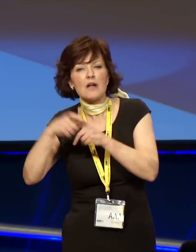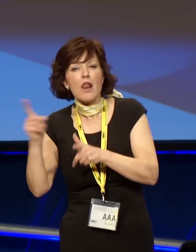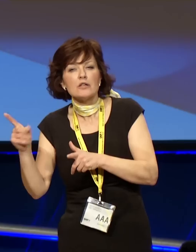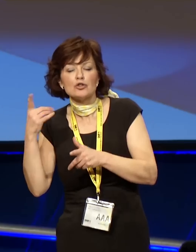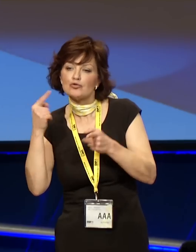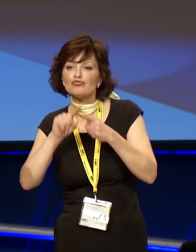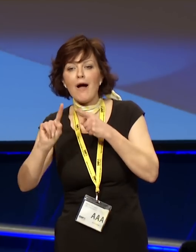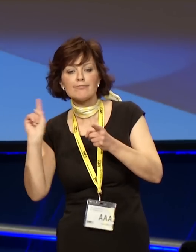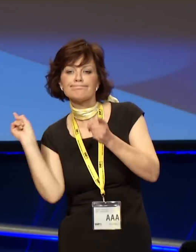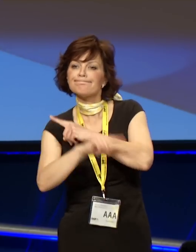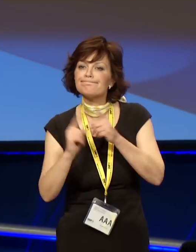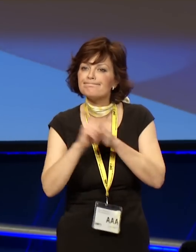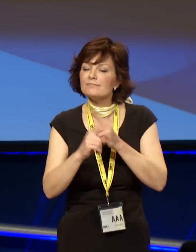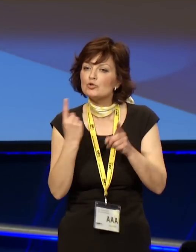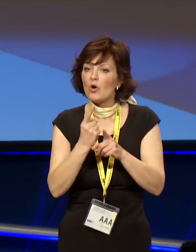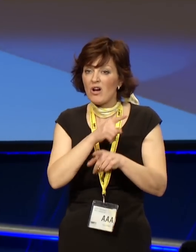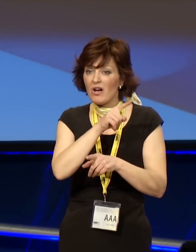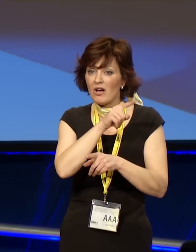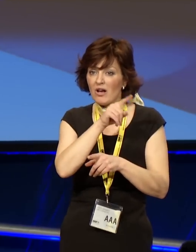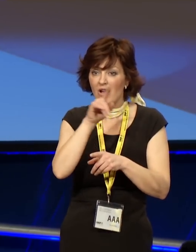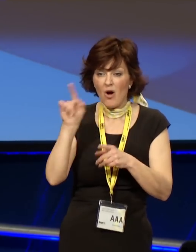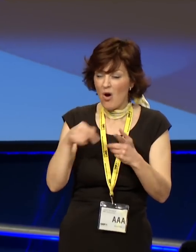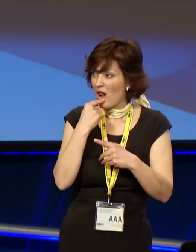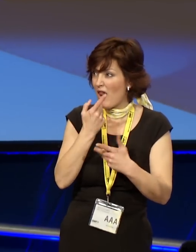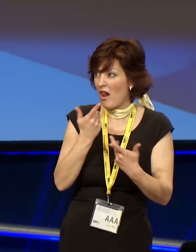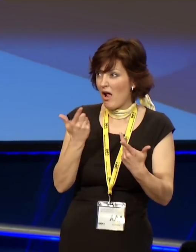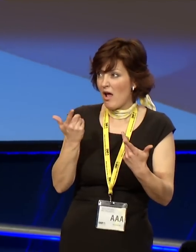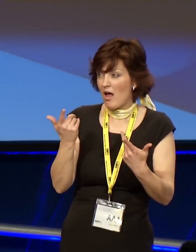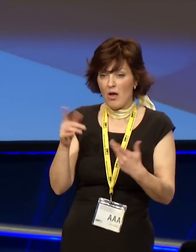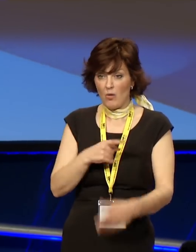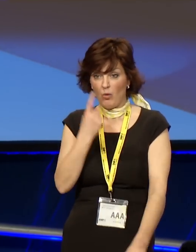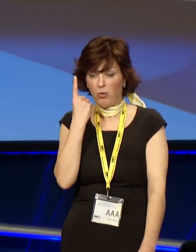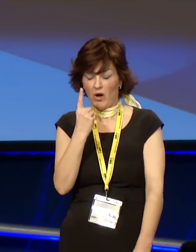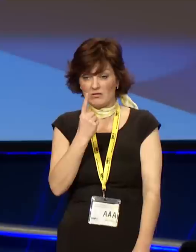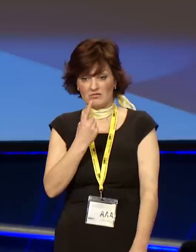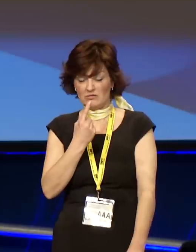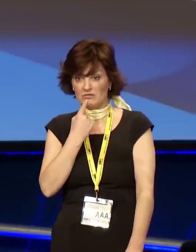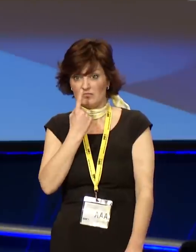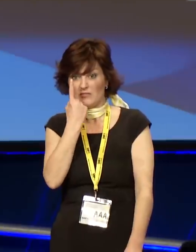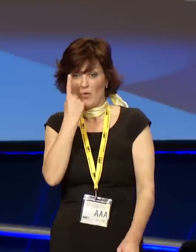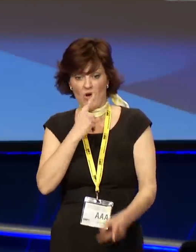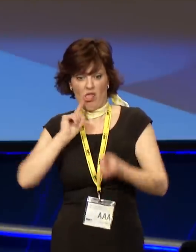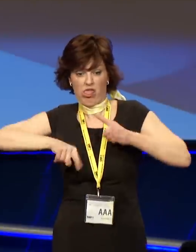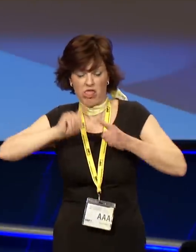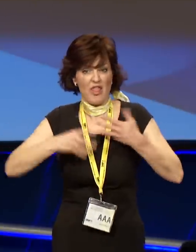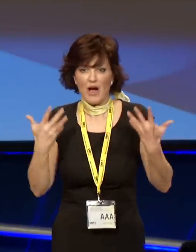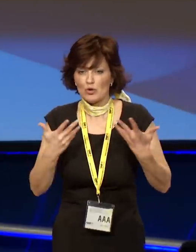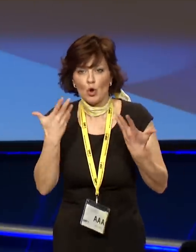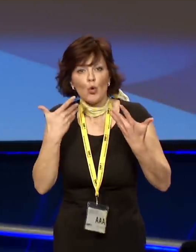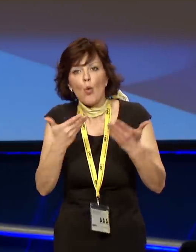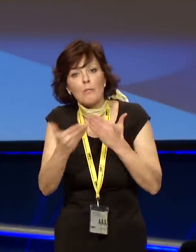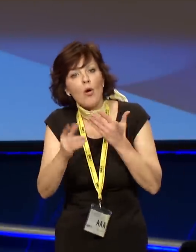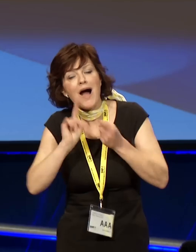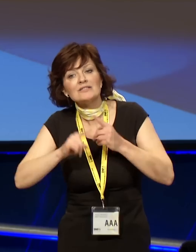tried to return to the issue, I mean, they ended up hissing him, basically, because he was a one-trick pony, and once the trick was away, there was nothing